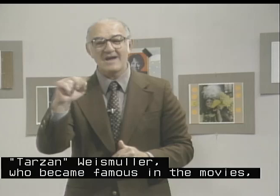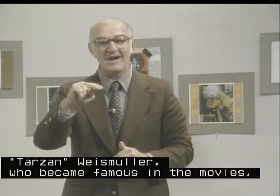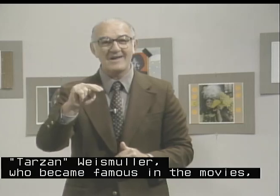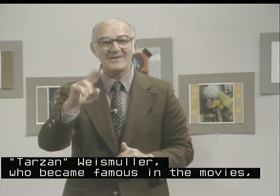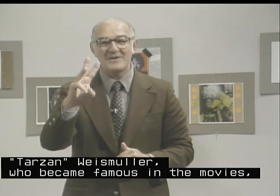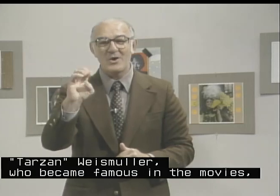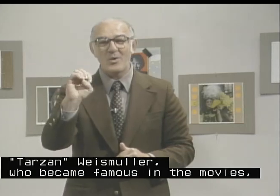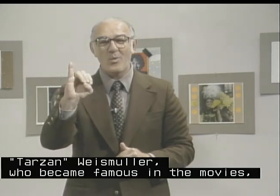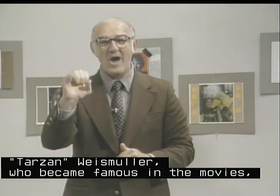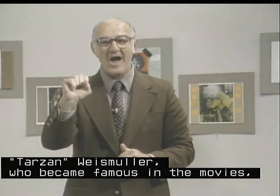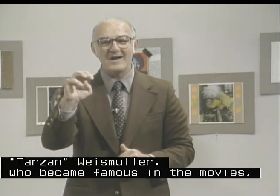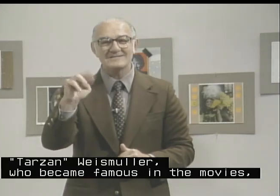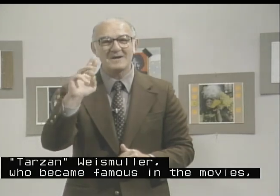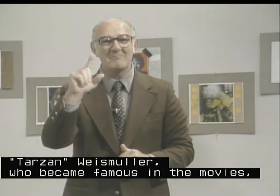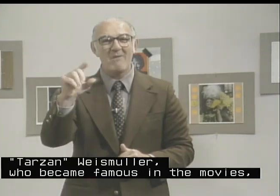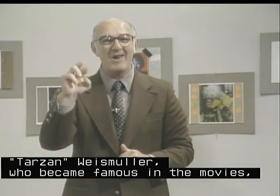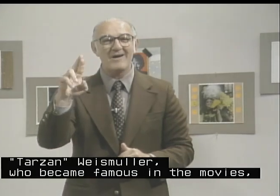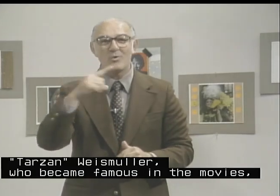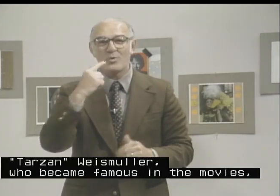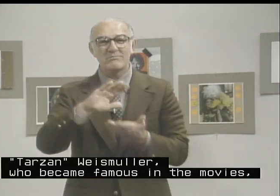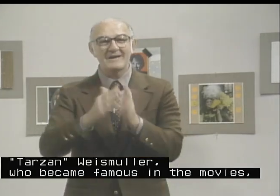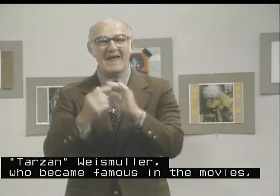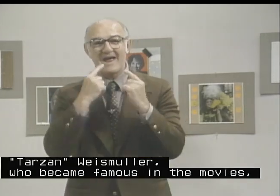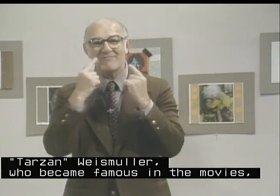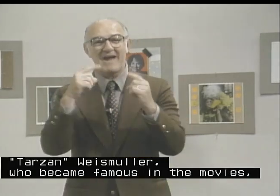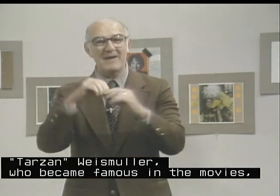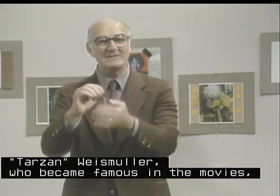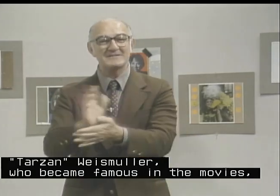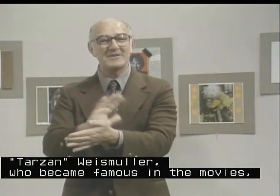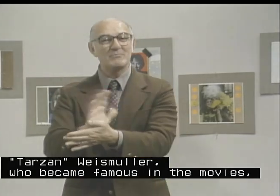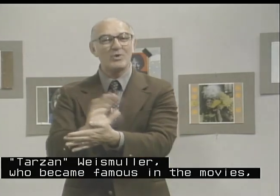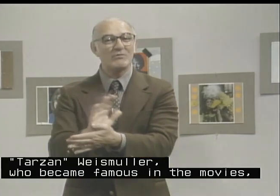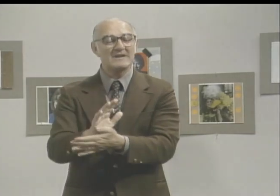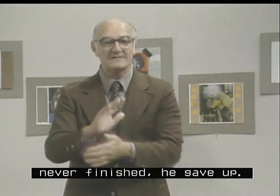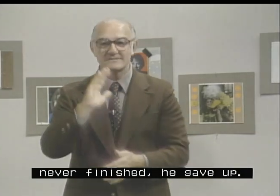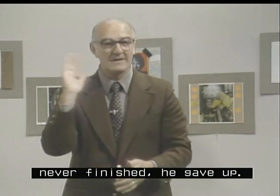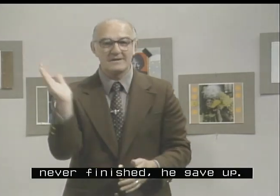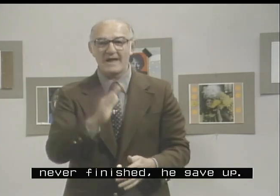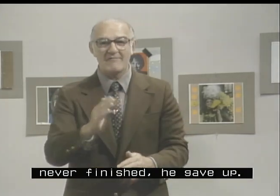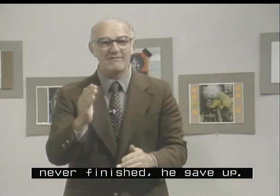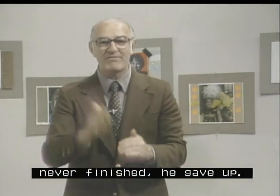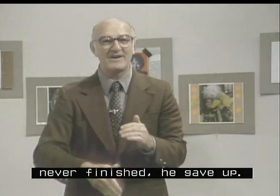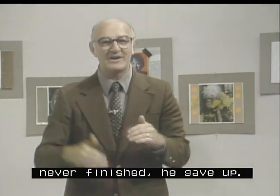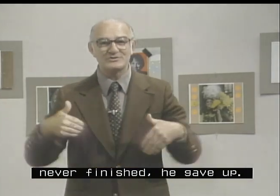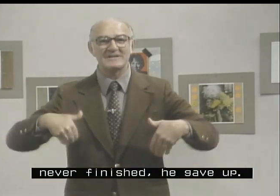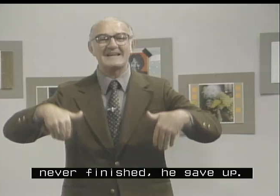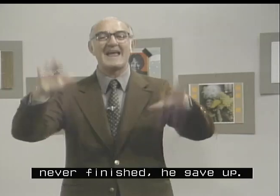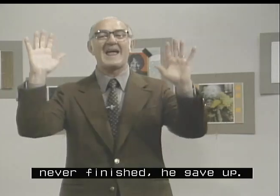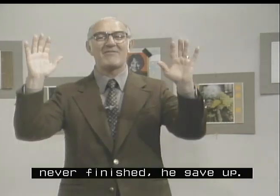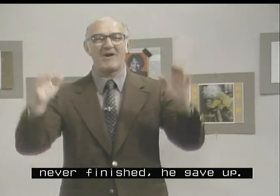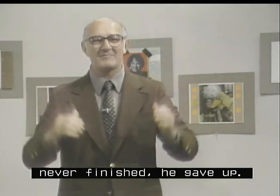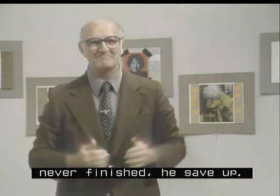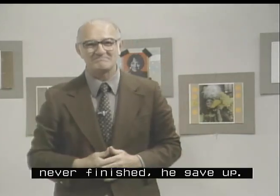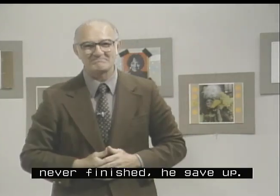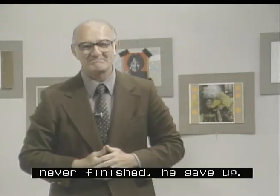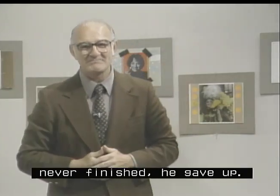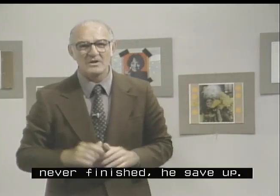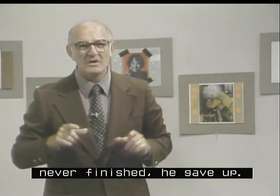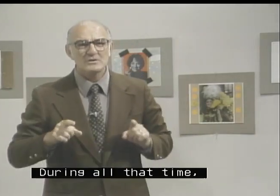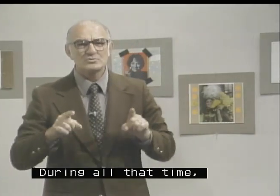Tarzan Weissmuller, who became famous in the movies, never finished. He gave up.